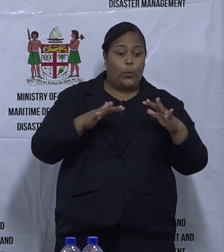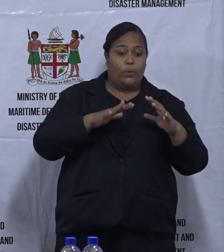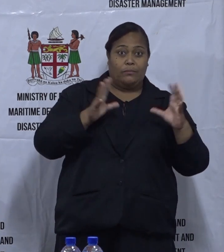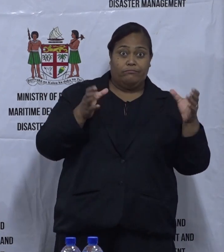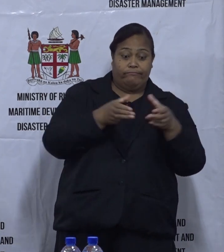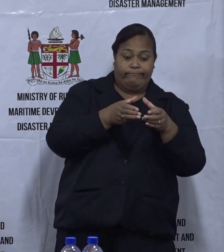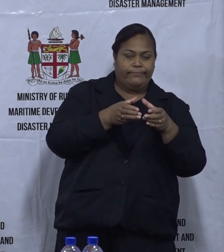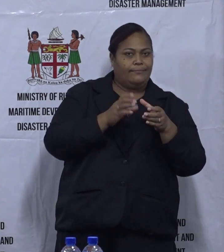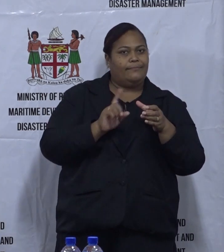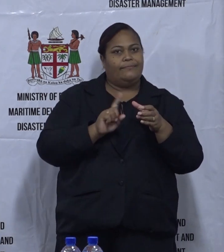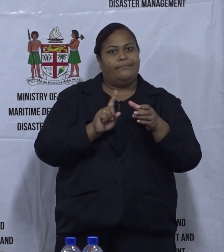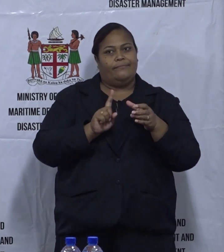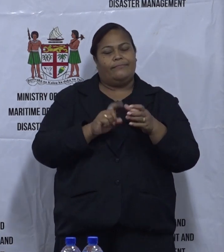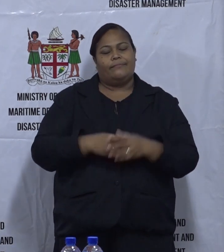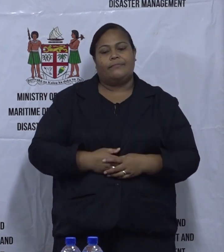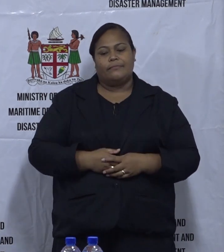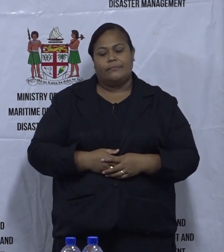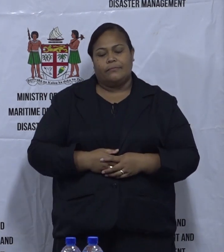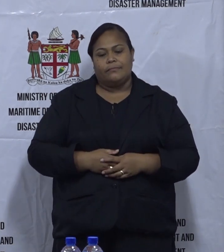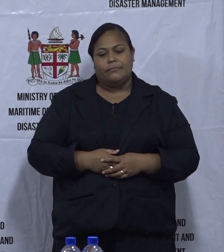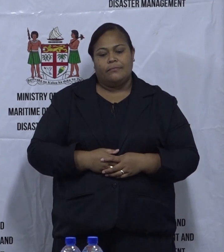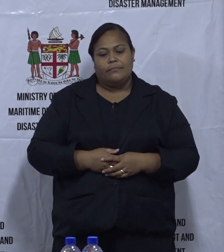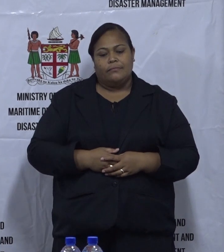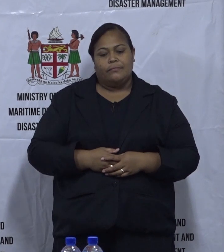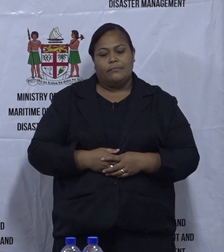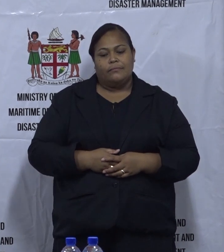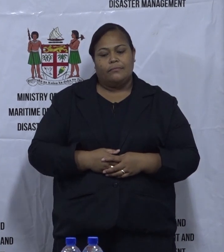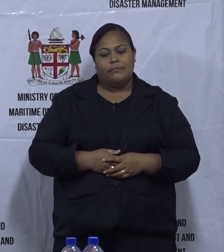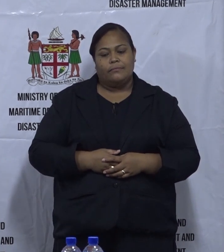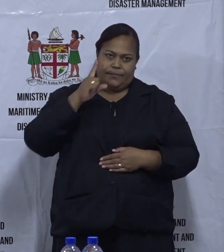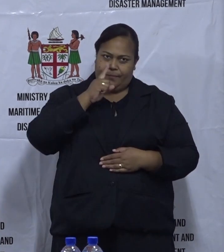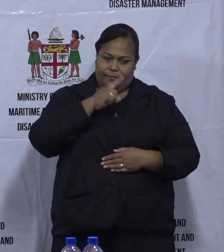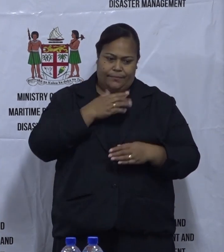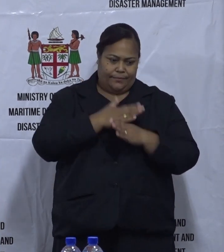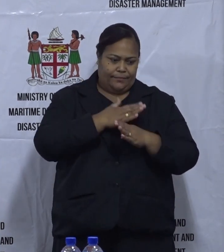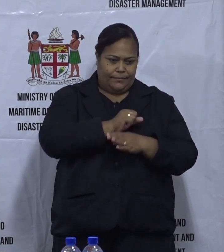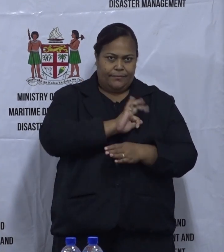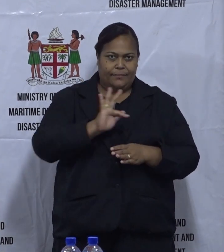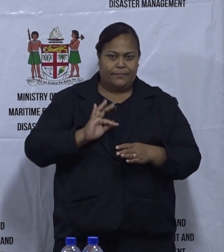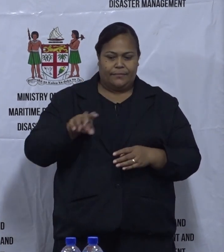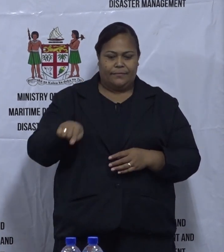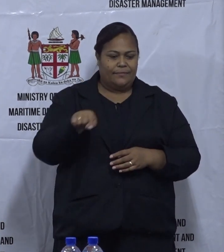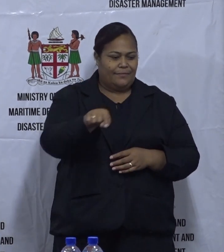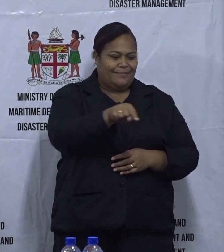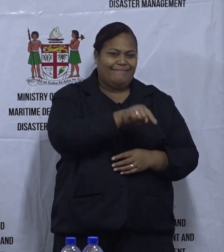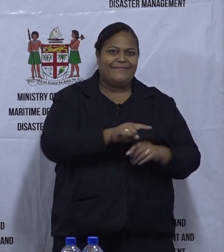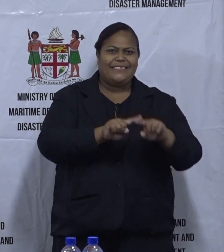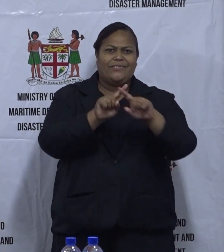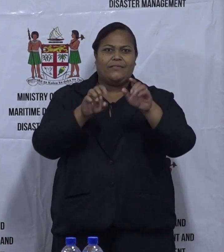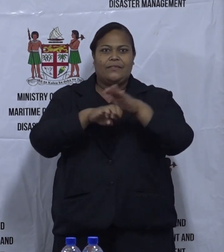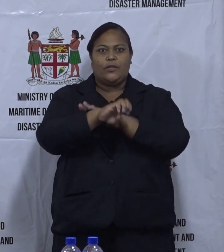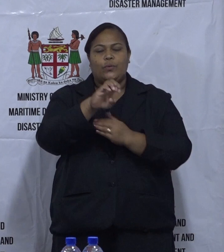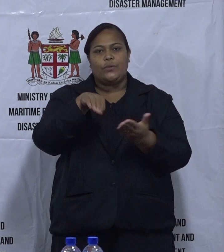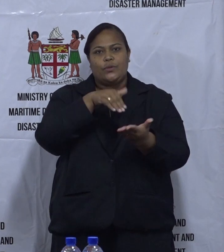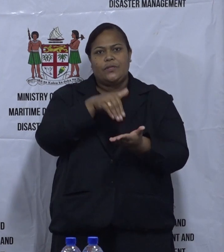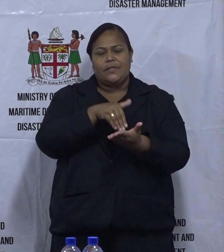the evacuation center. So we work in the respective evacuation centers. And on